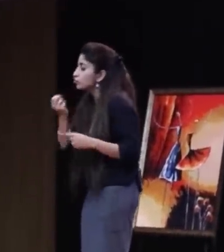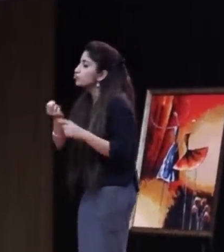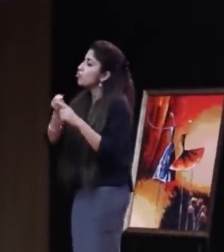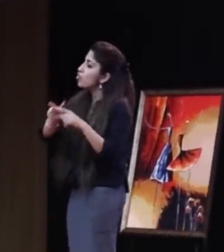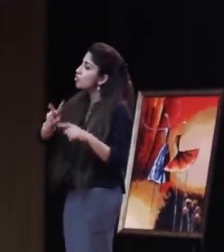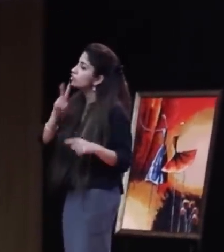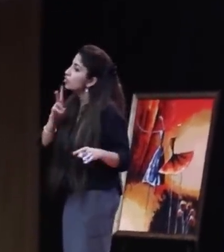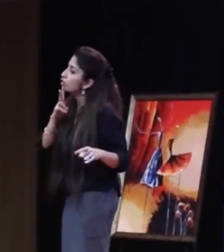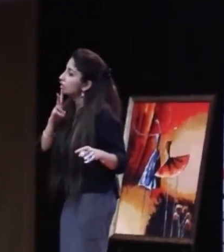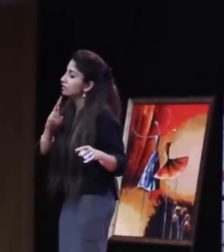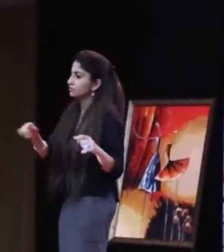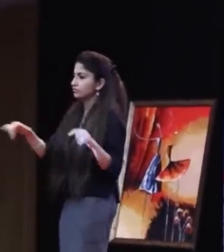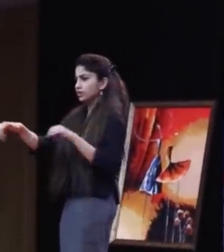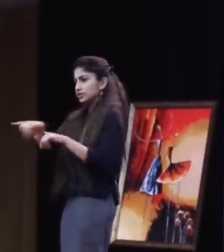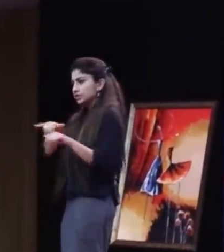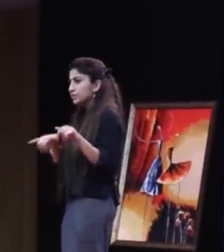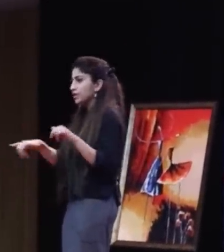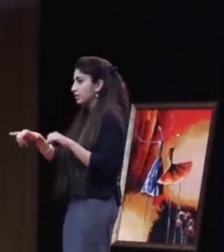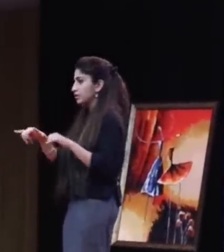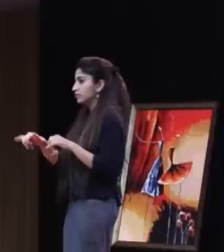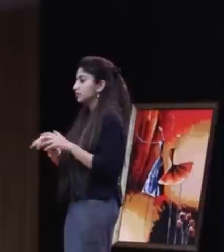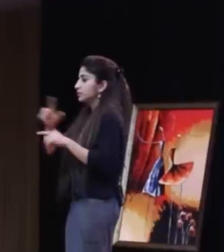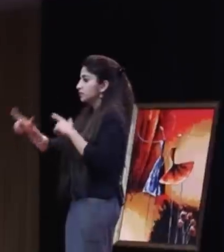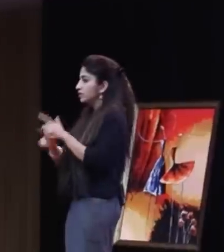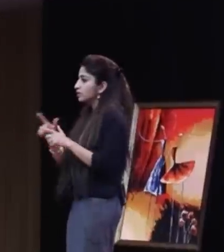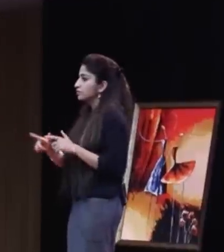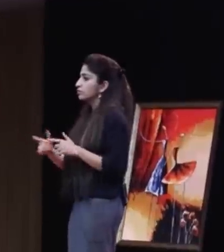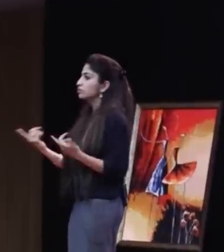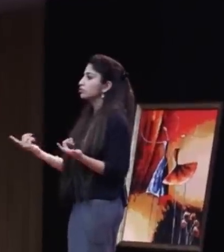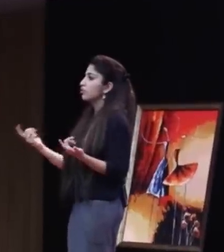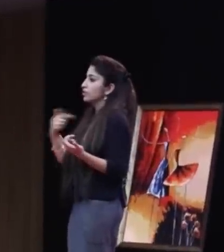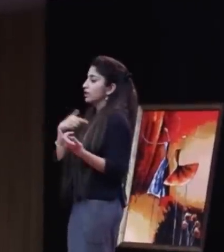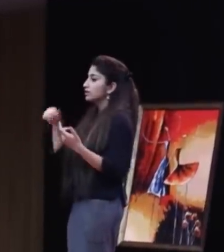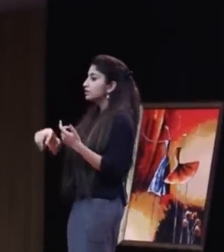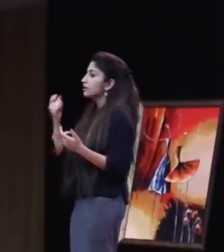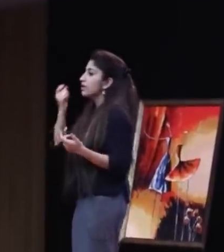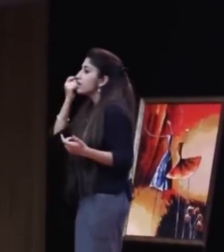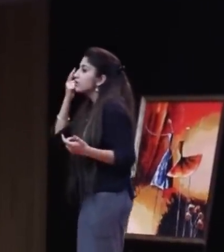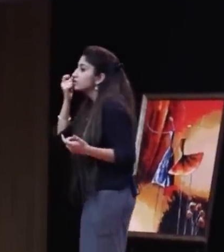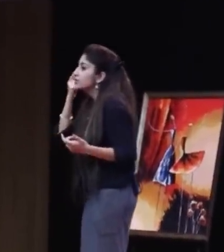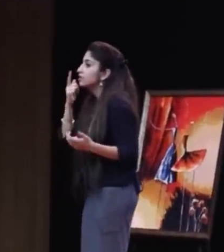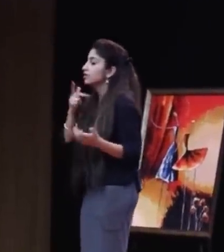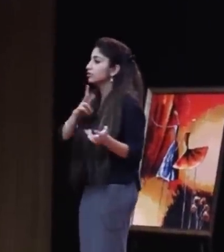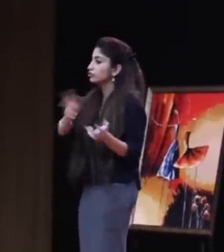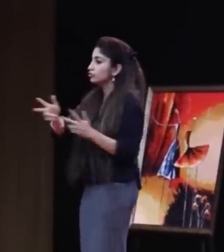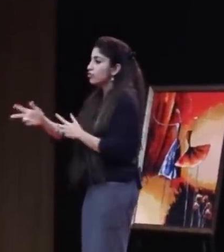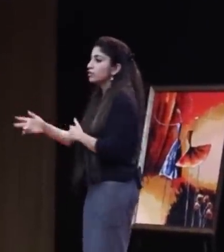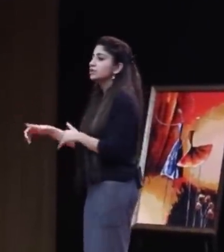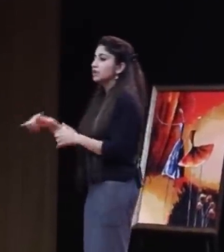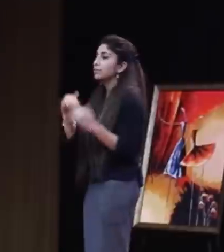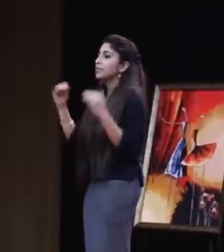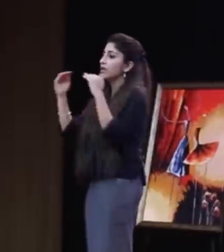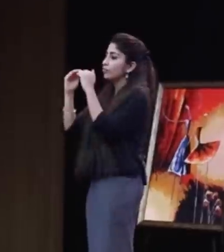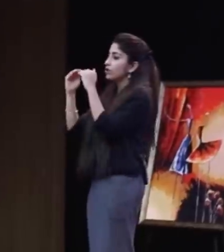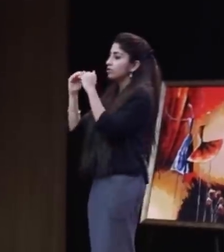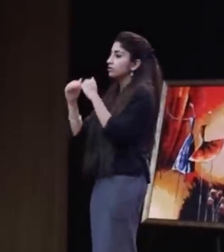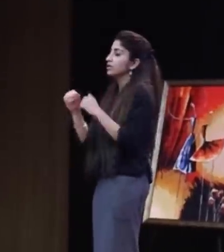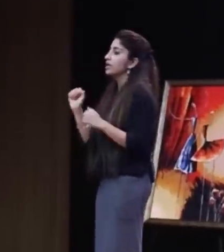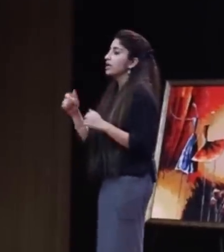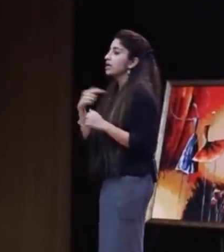visual, signs or verbal. The process happens on the same level. India